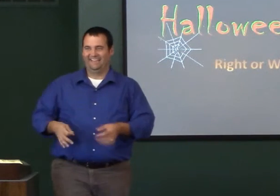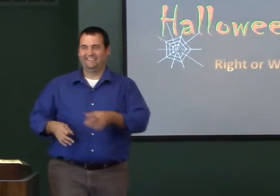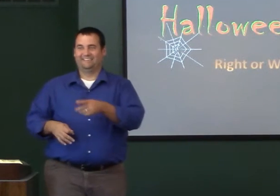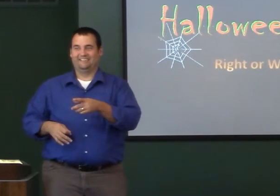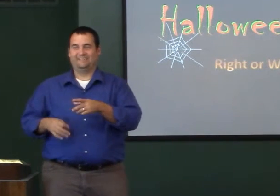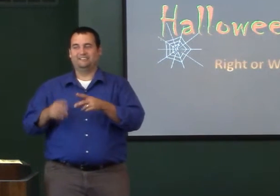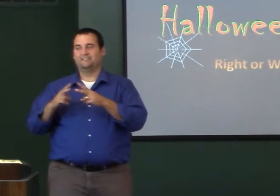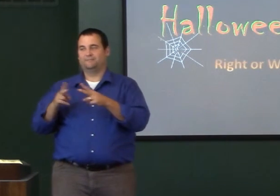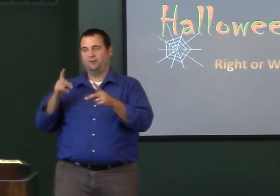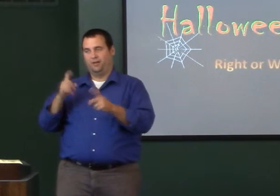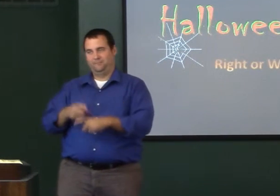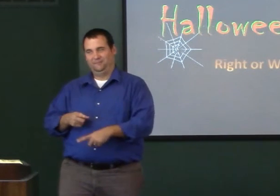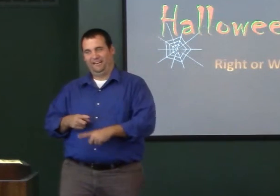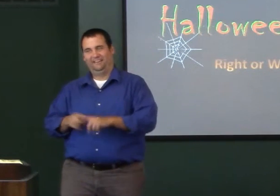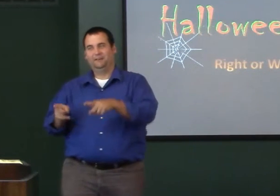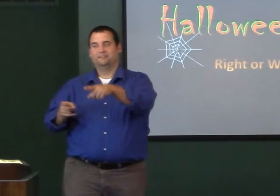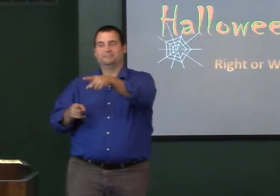who is that? Who's making that up?